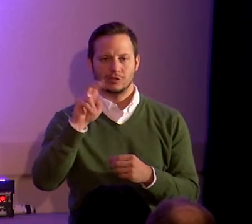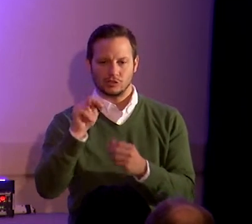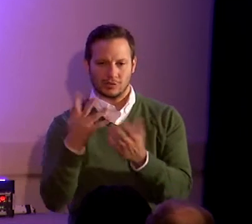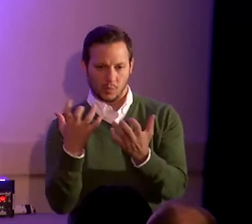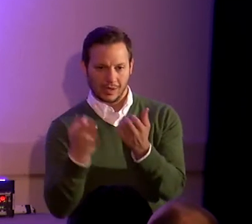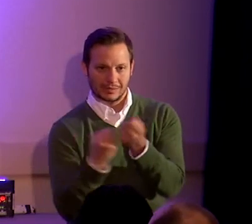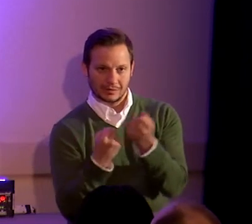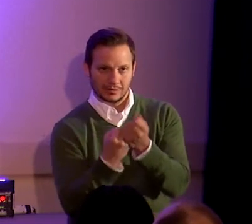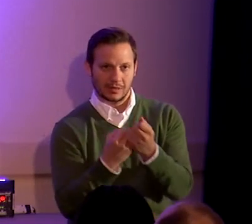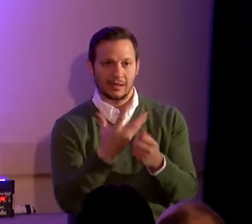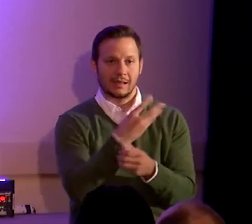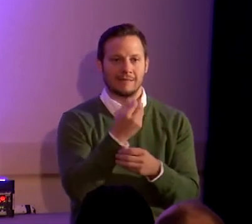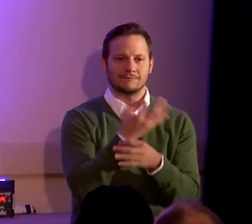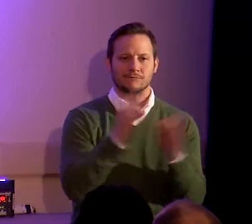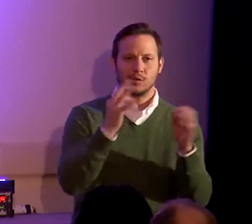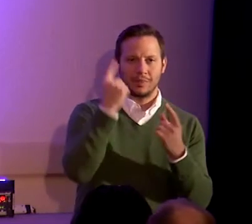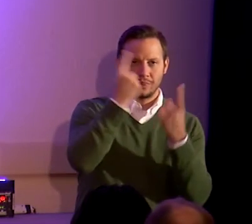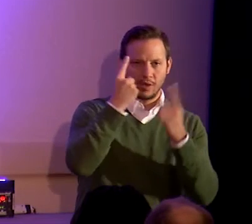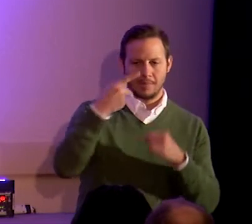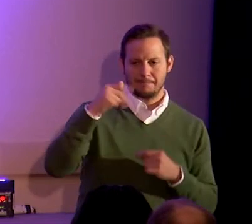which has endorsed me earlier this year.